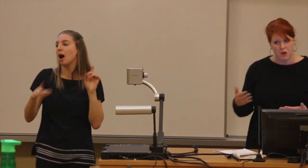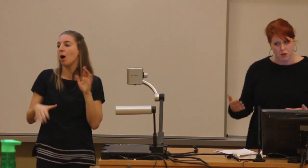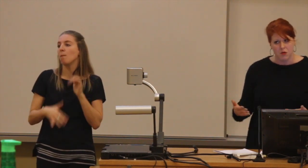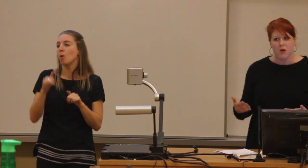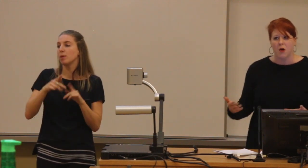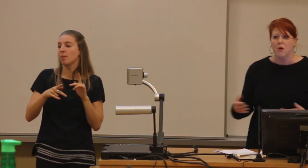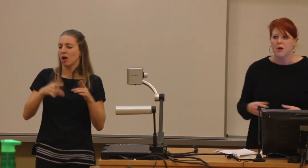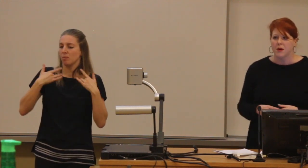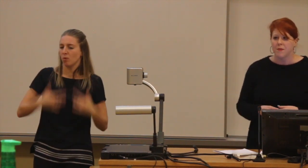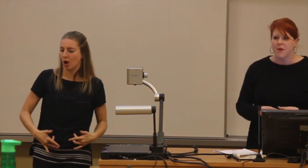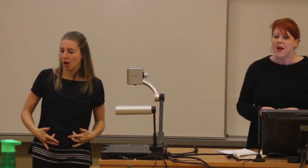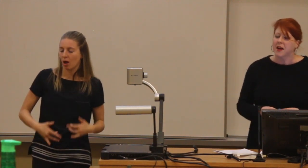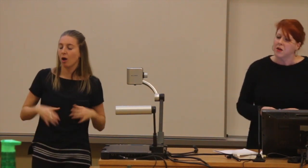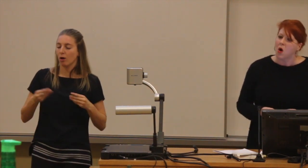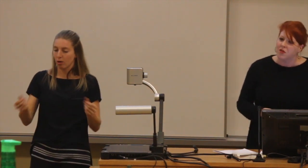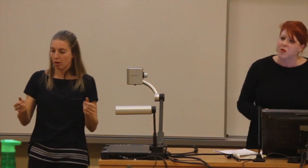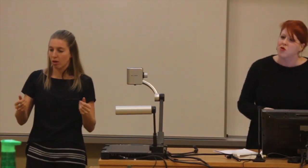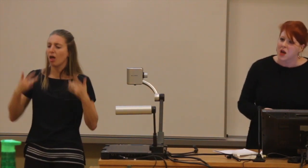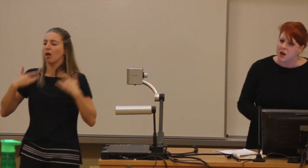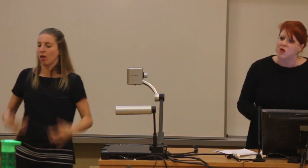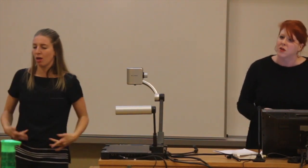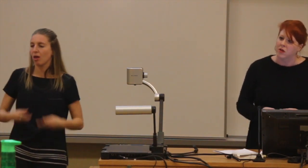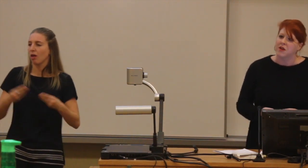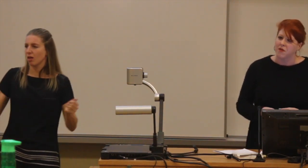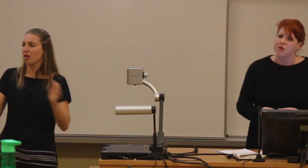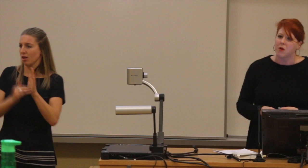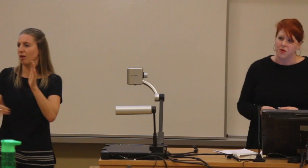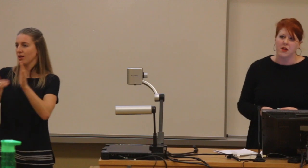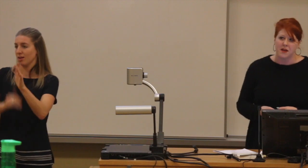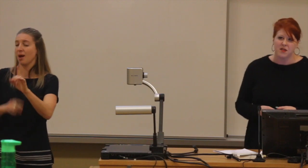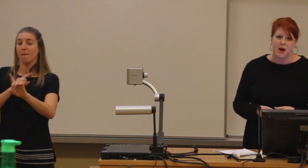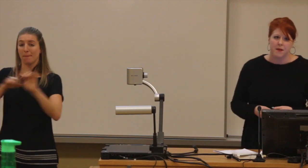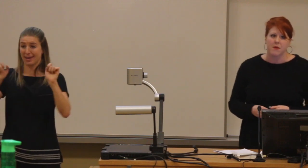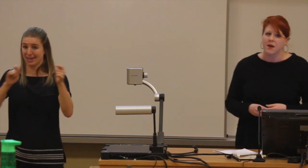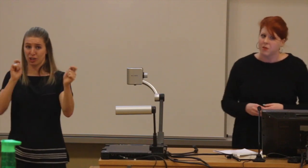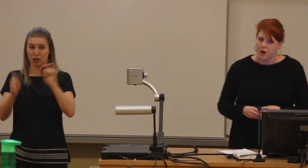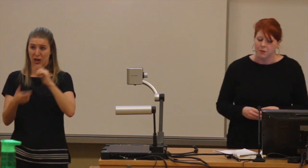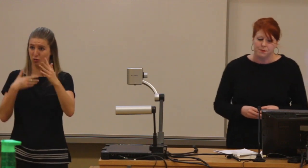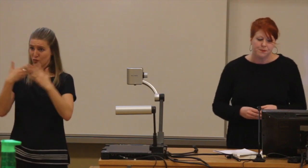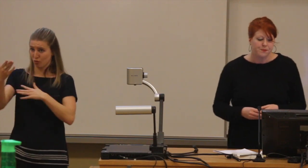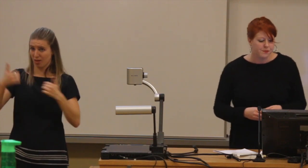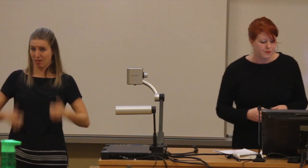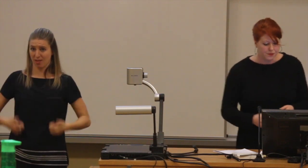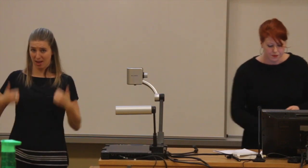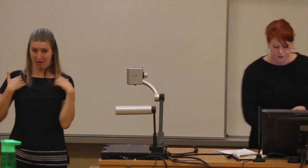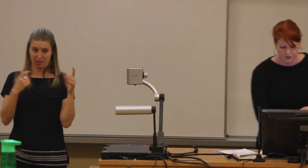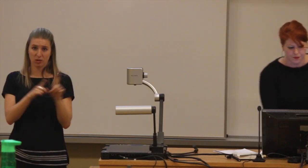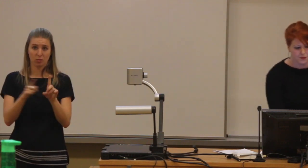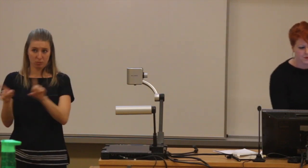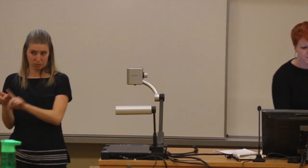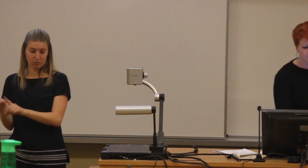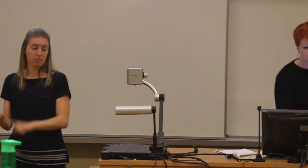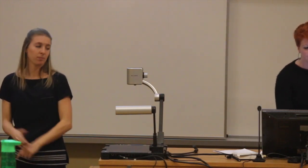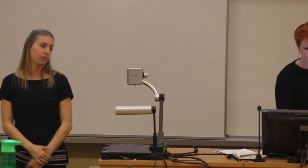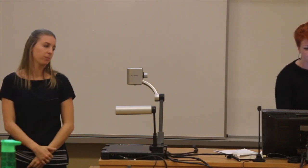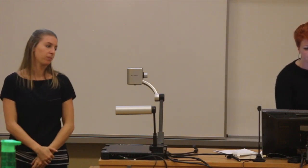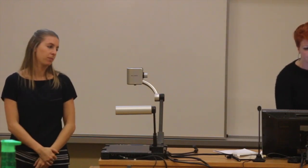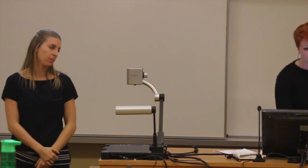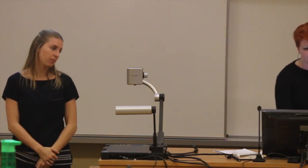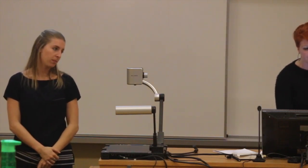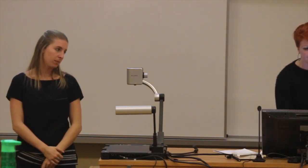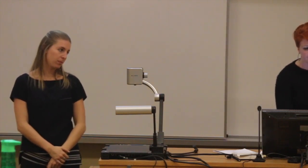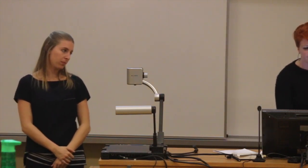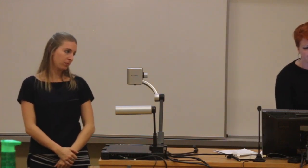have a few though, that can also change and look different throughout the lifespan as well.